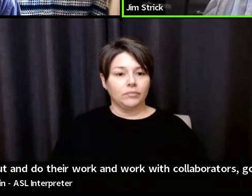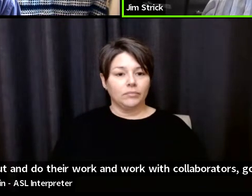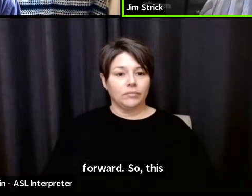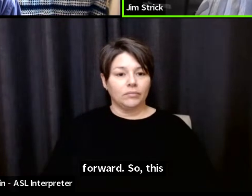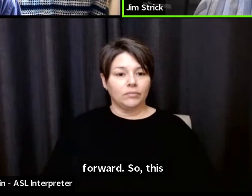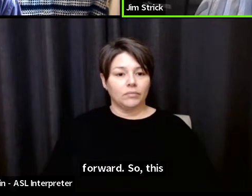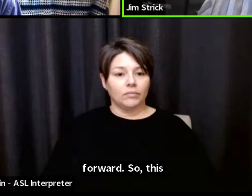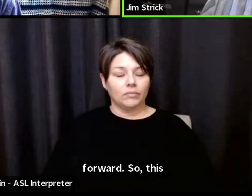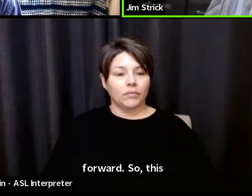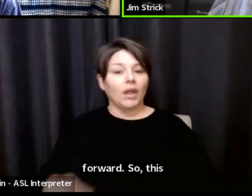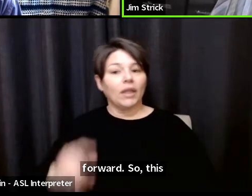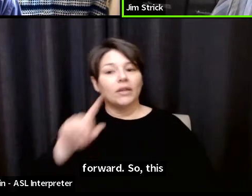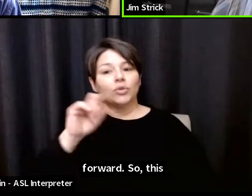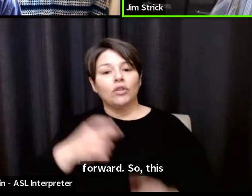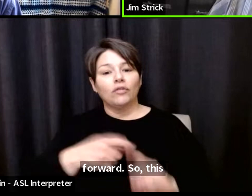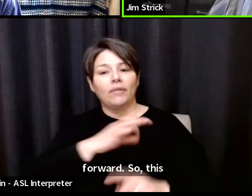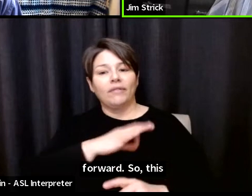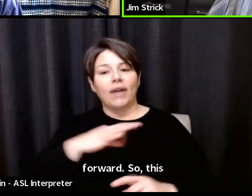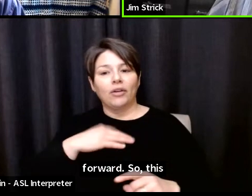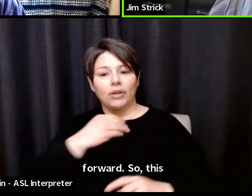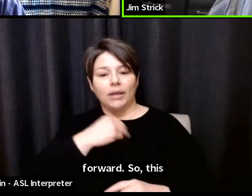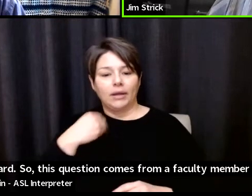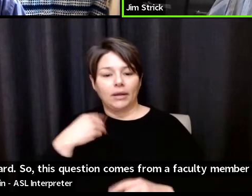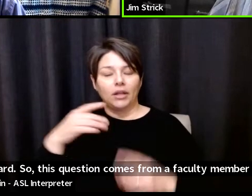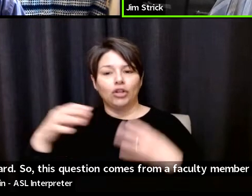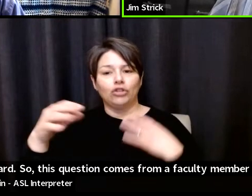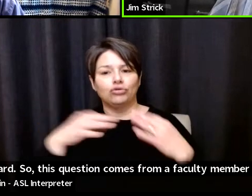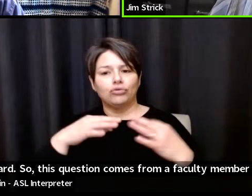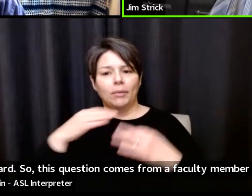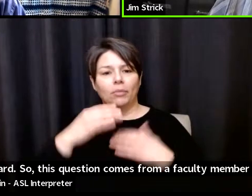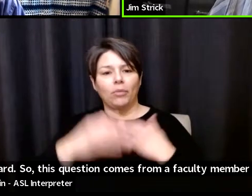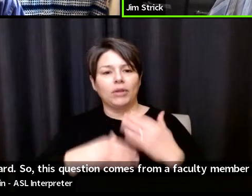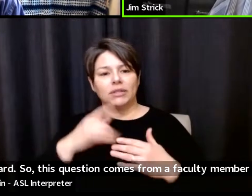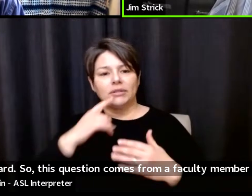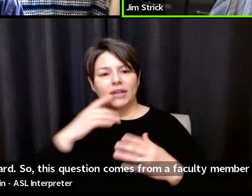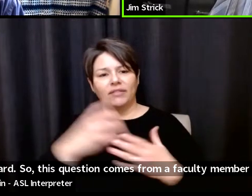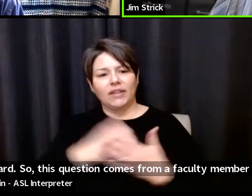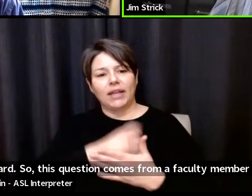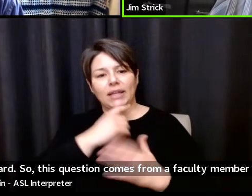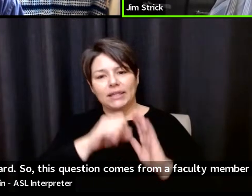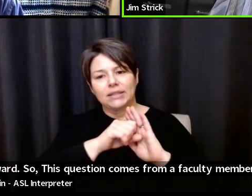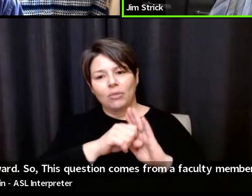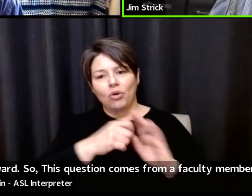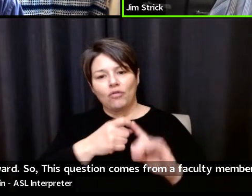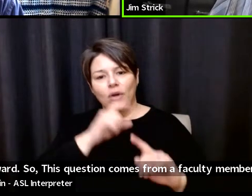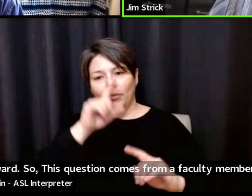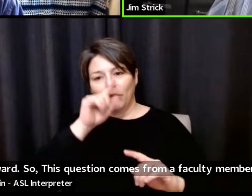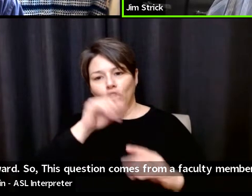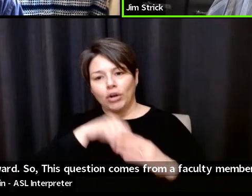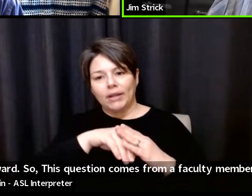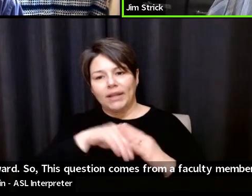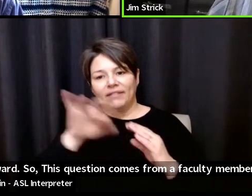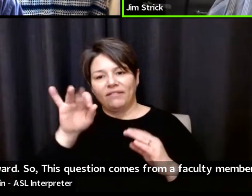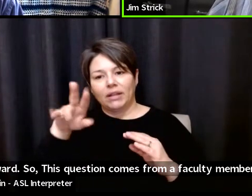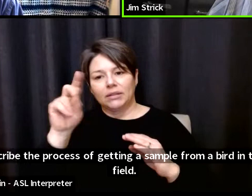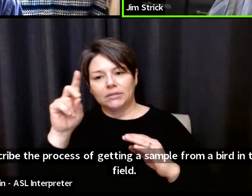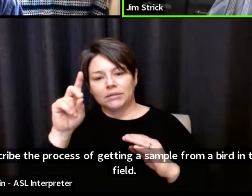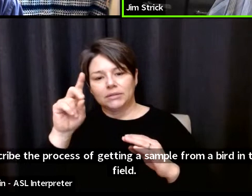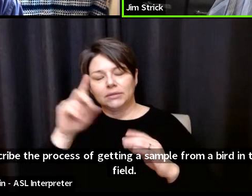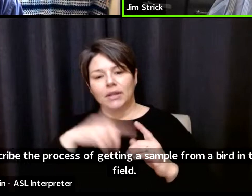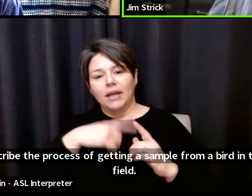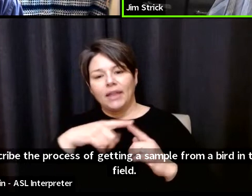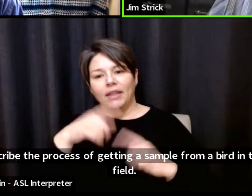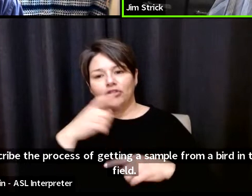this question comes from a faculty member. Describe the process of getting a sample from a bird in the field and then turning